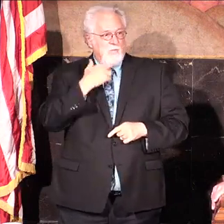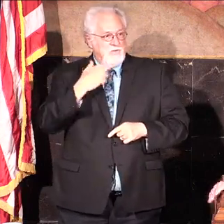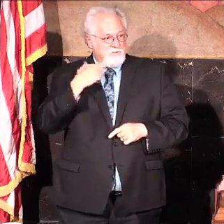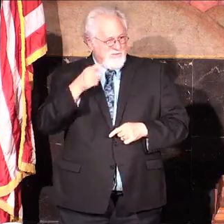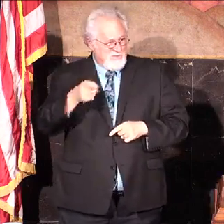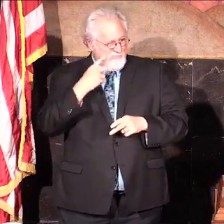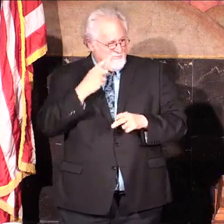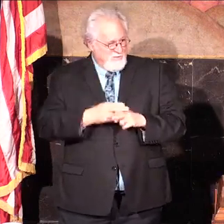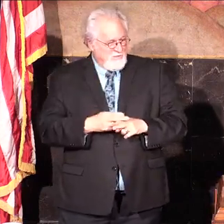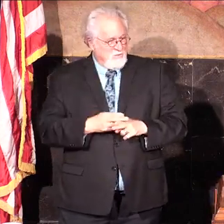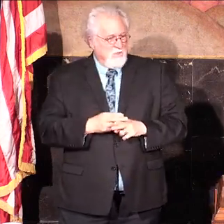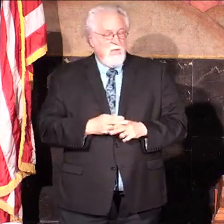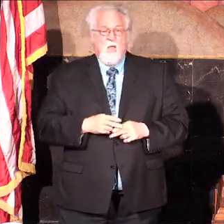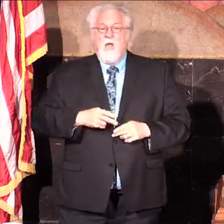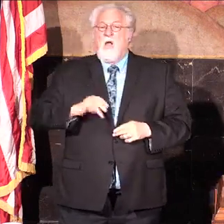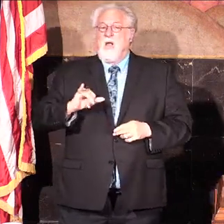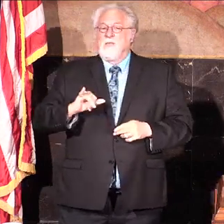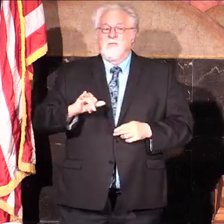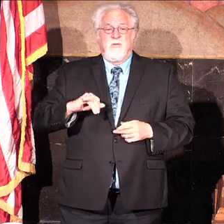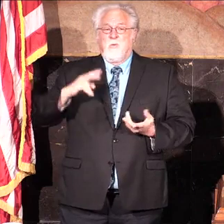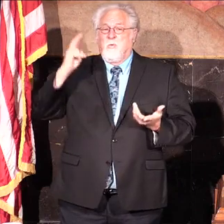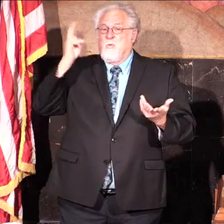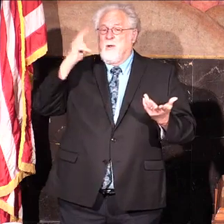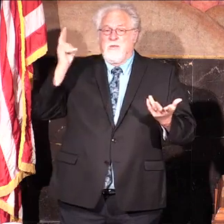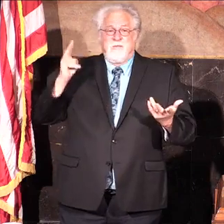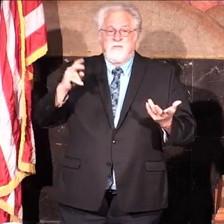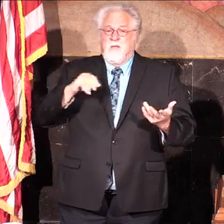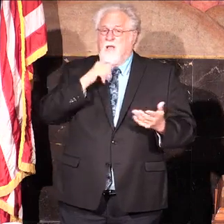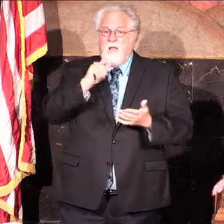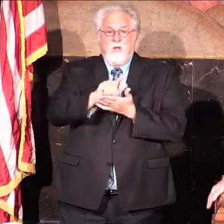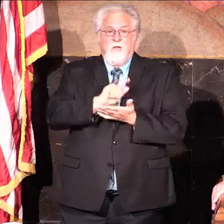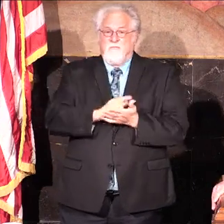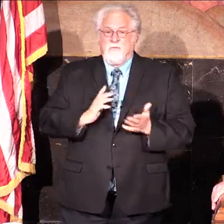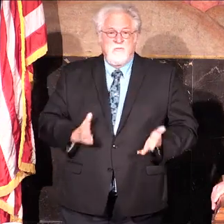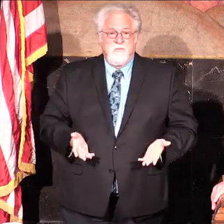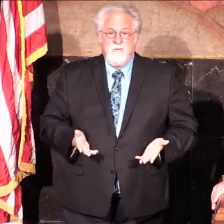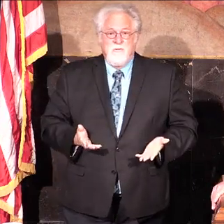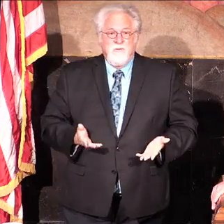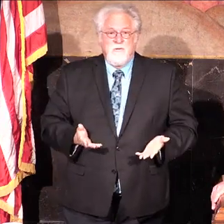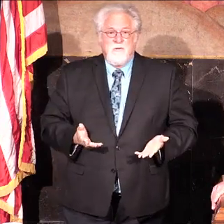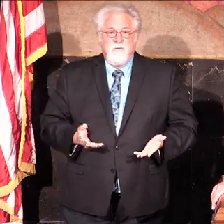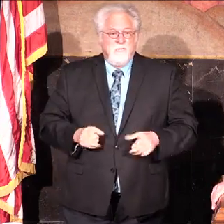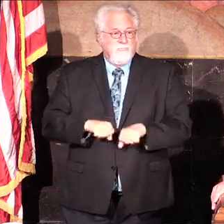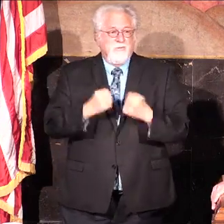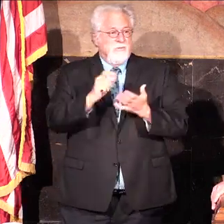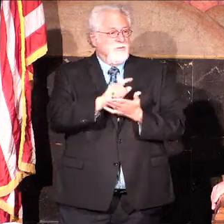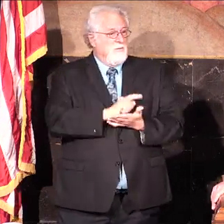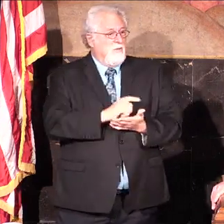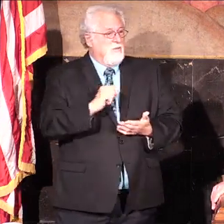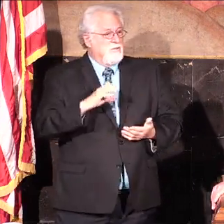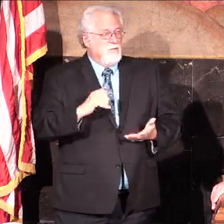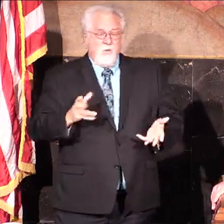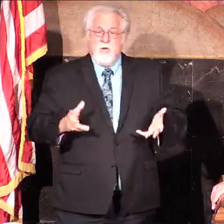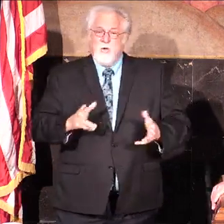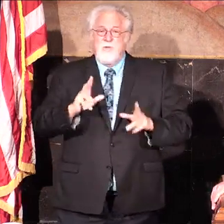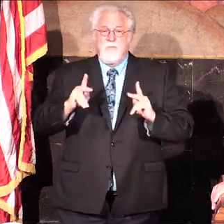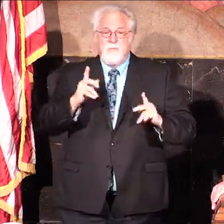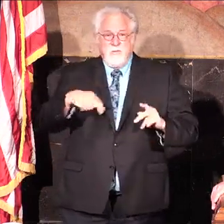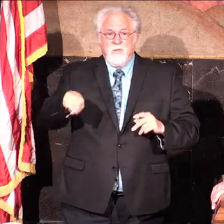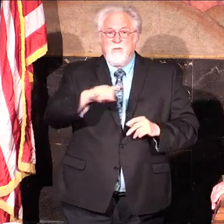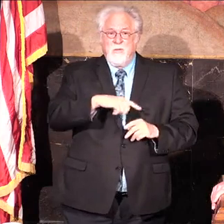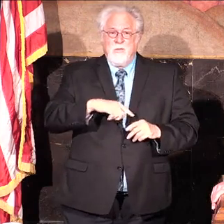that you mentioned. In addition to being reckless, it's unlawful. And so we do encourage everybody out